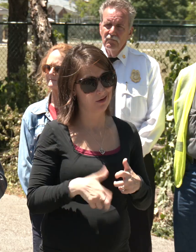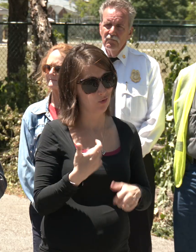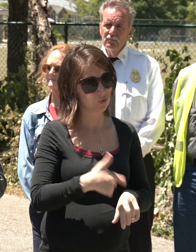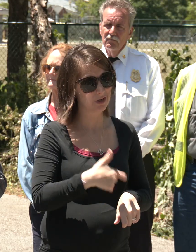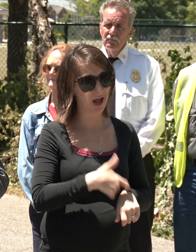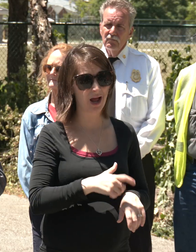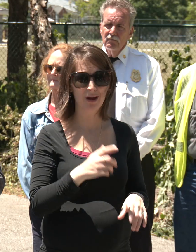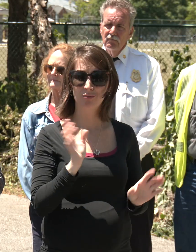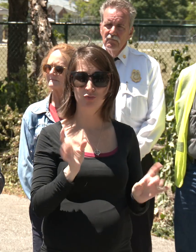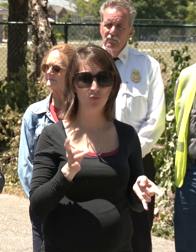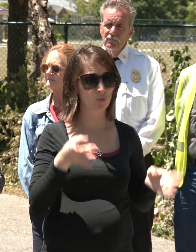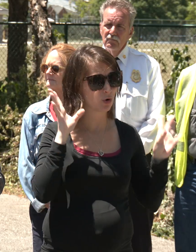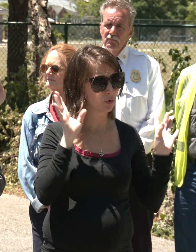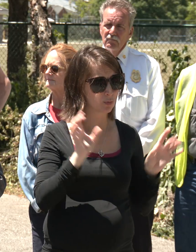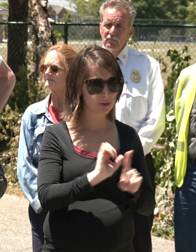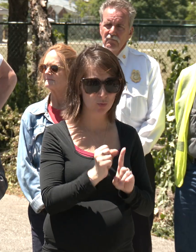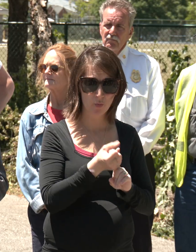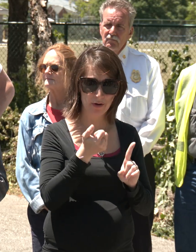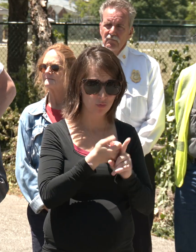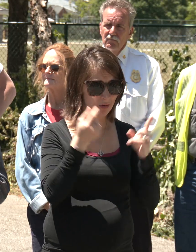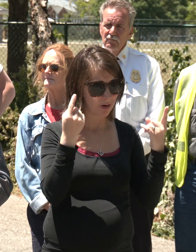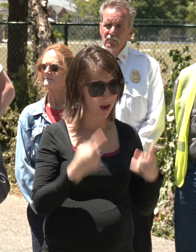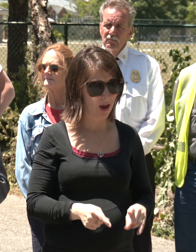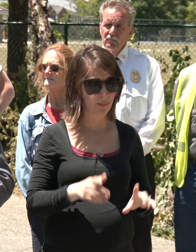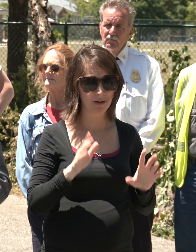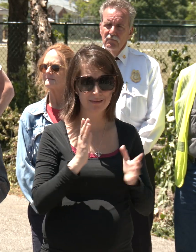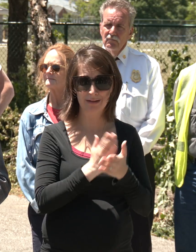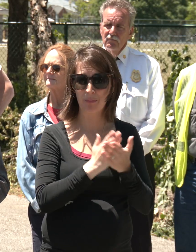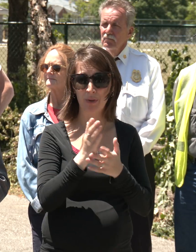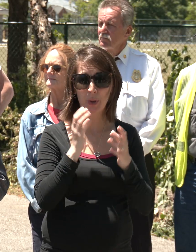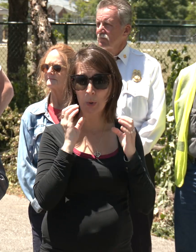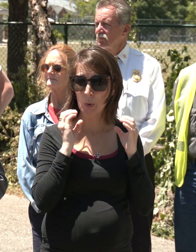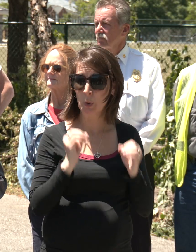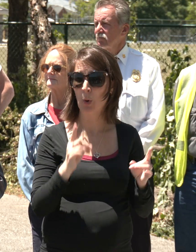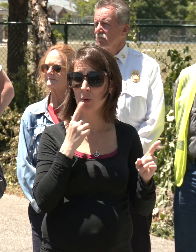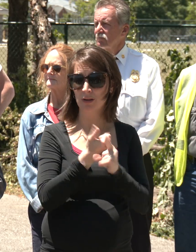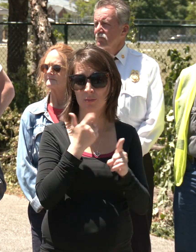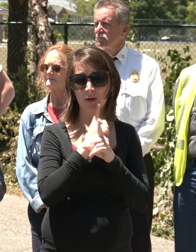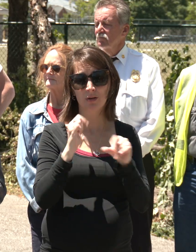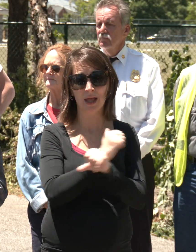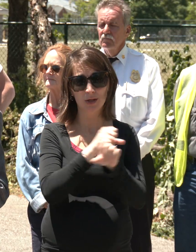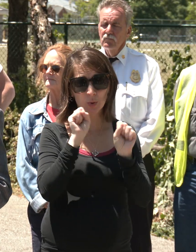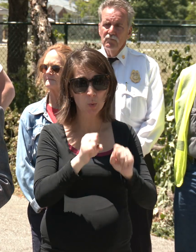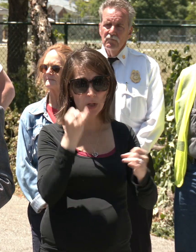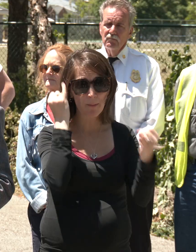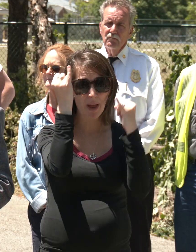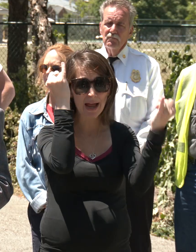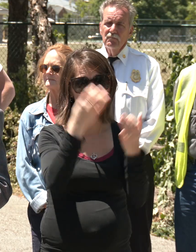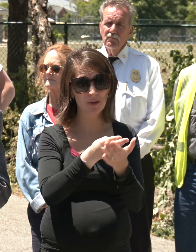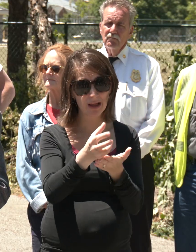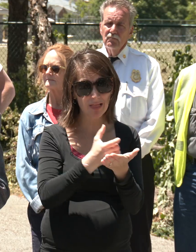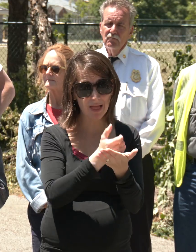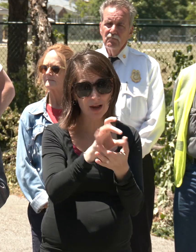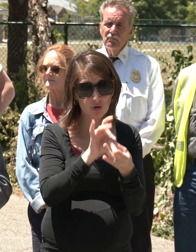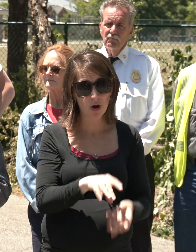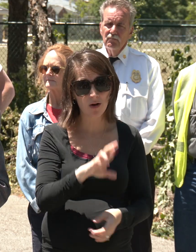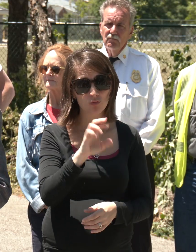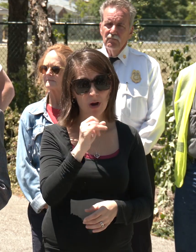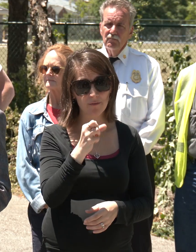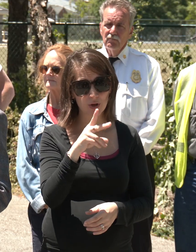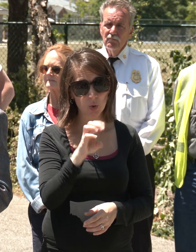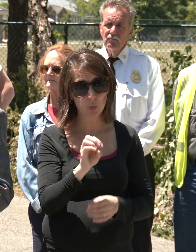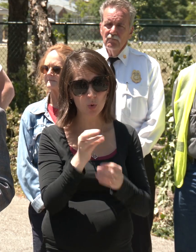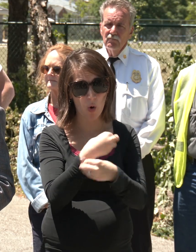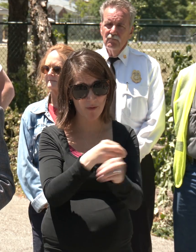just tragedy and just stuff that nobody could possibly imagine, the Collector of Revenue's office has decided to